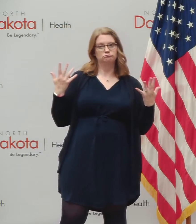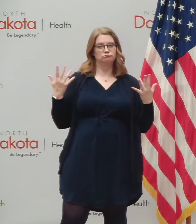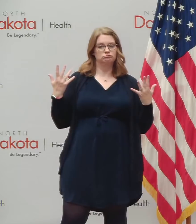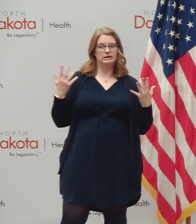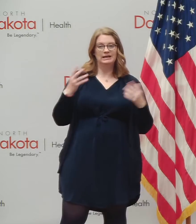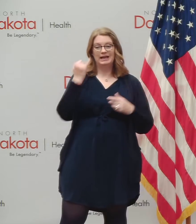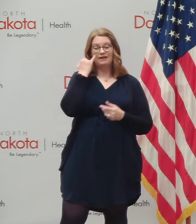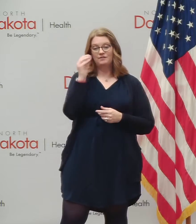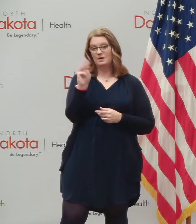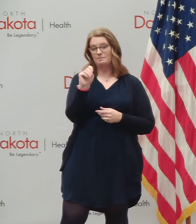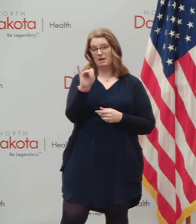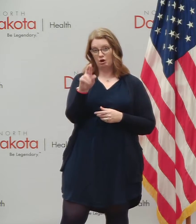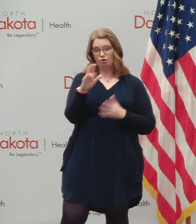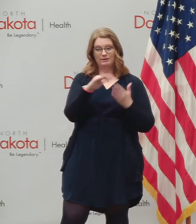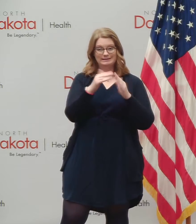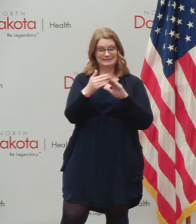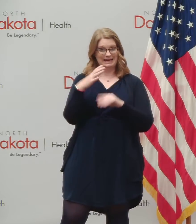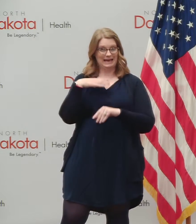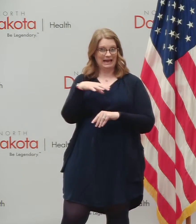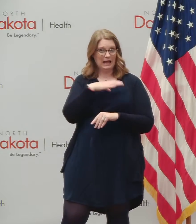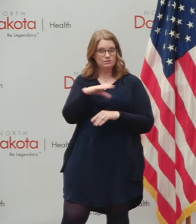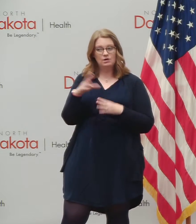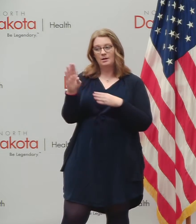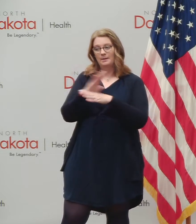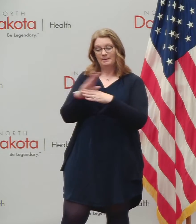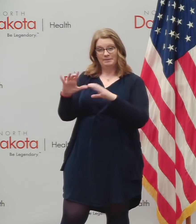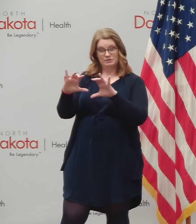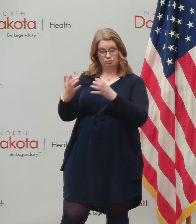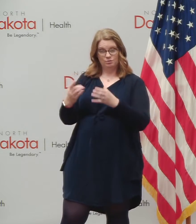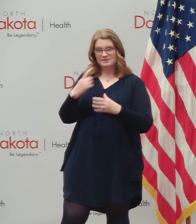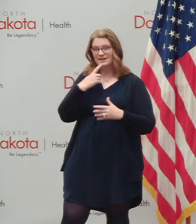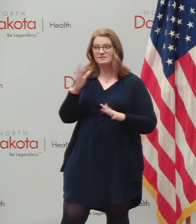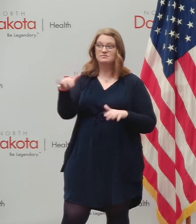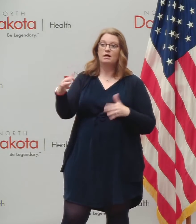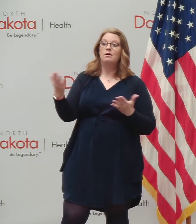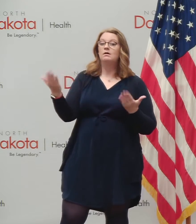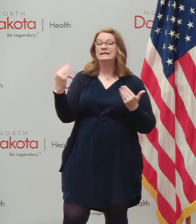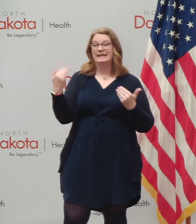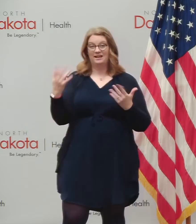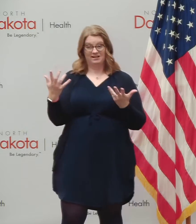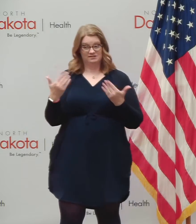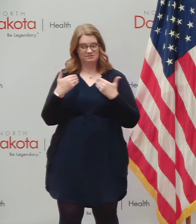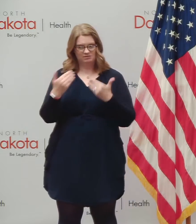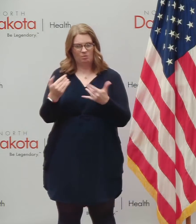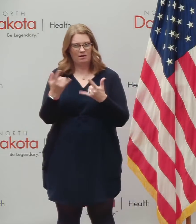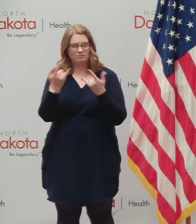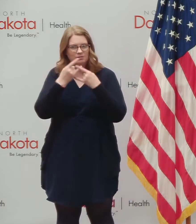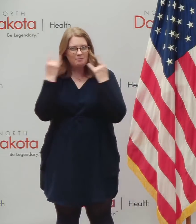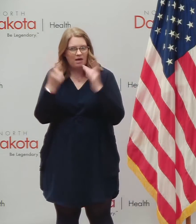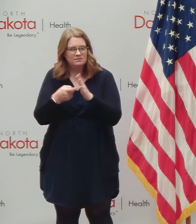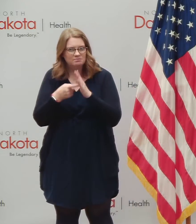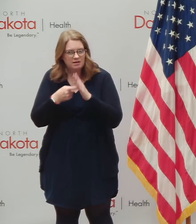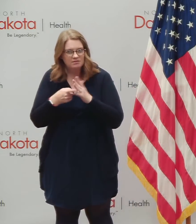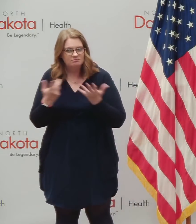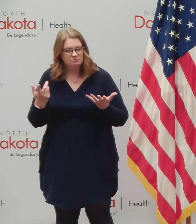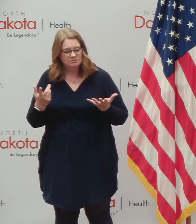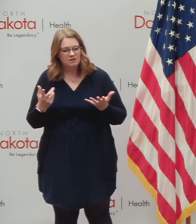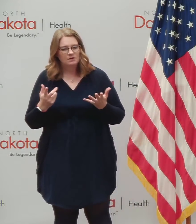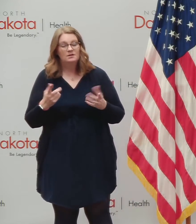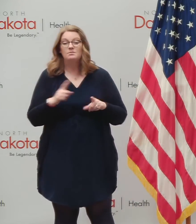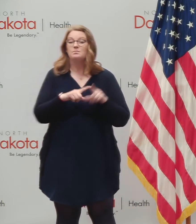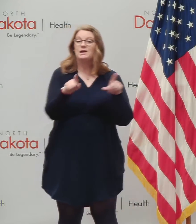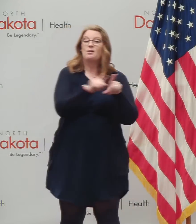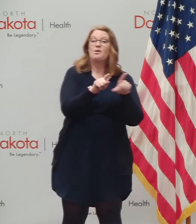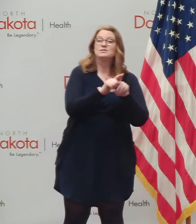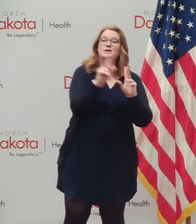if a mayor or city council or a business group stands up and says, let's do it, maybe that's all it takes to get people that were there. But we also had